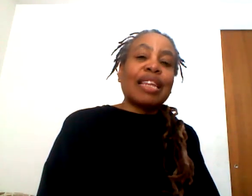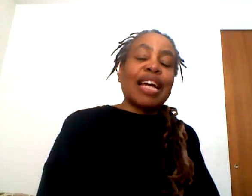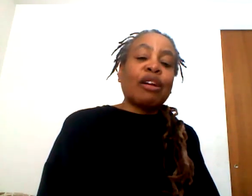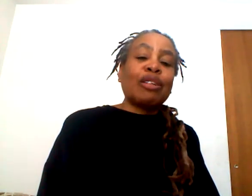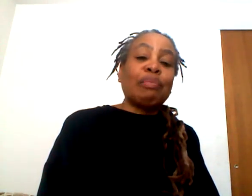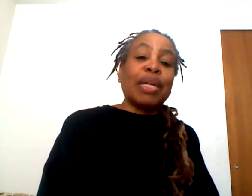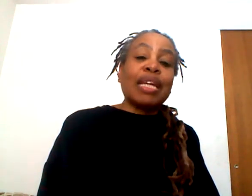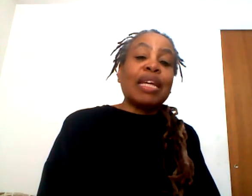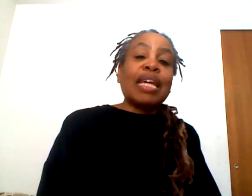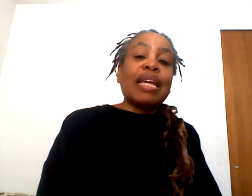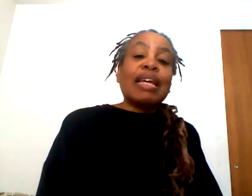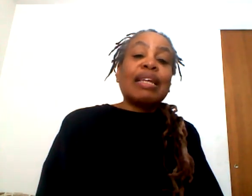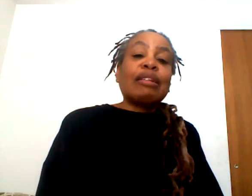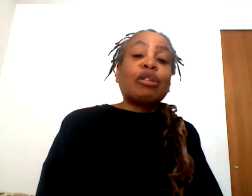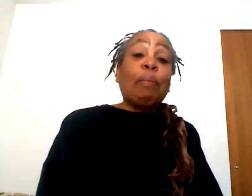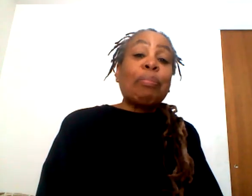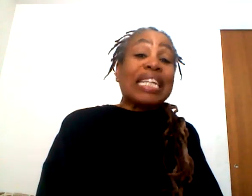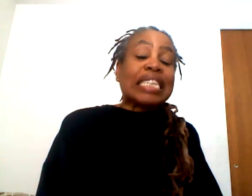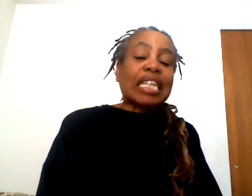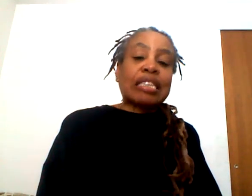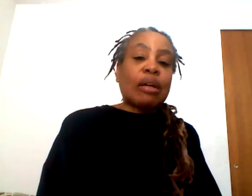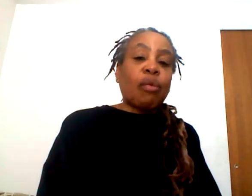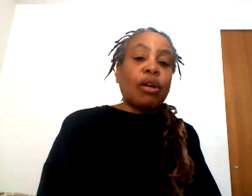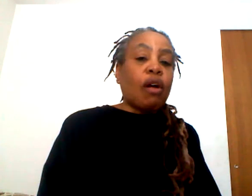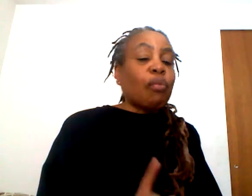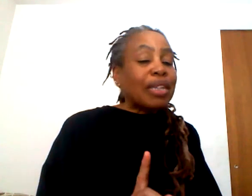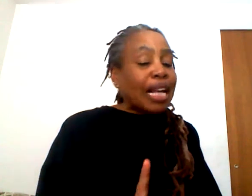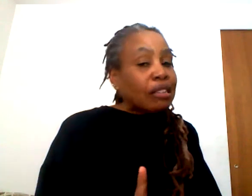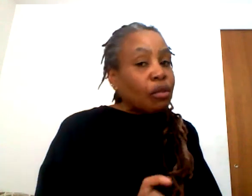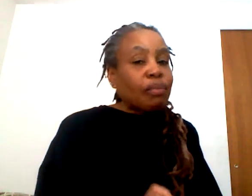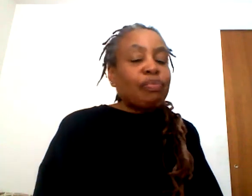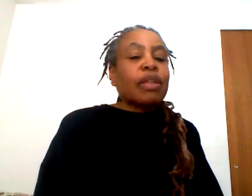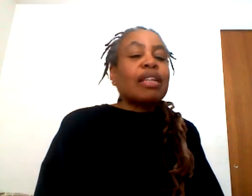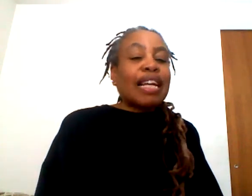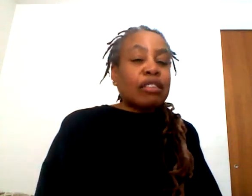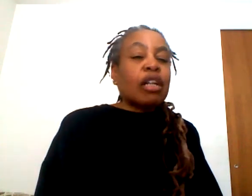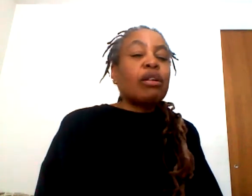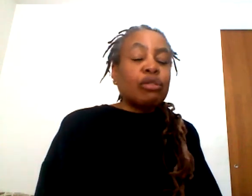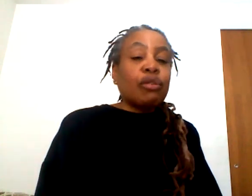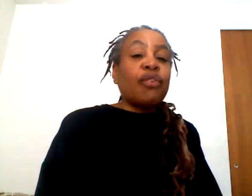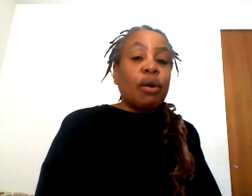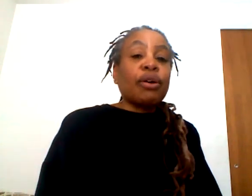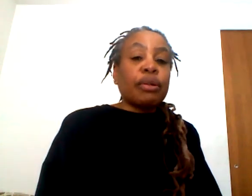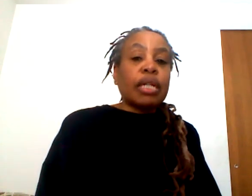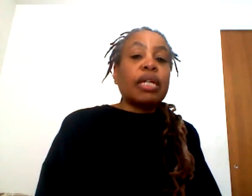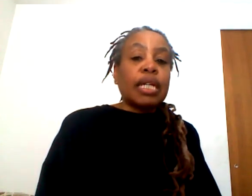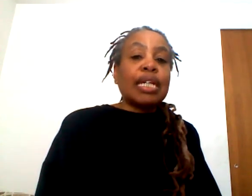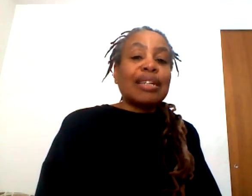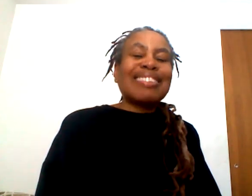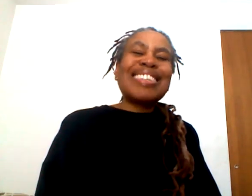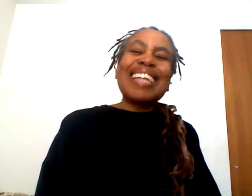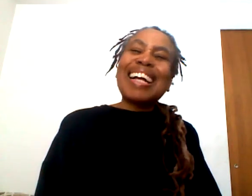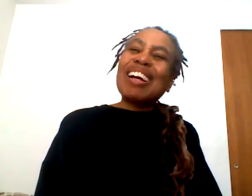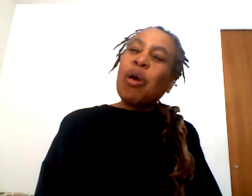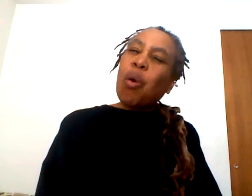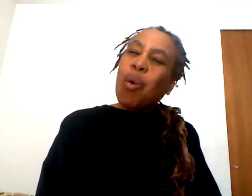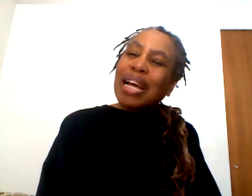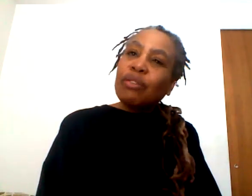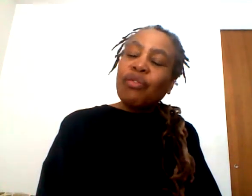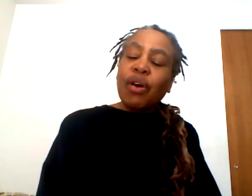that could be to piss someone off, but that's close to vulgar in English. It's not quite